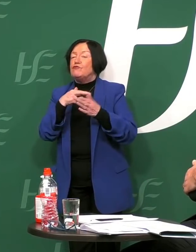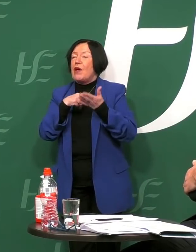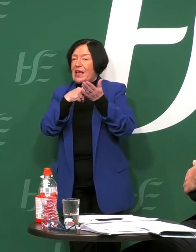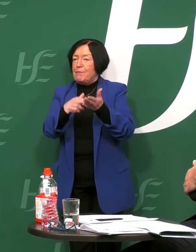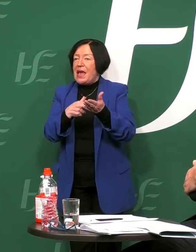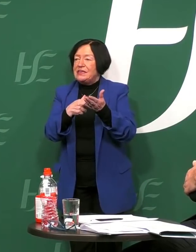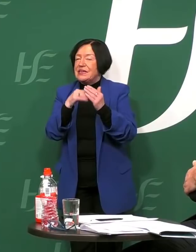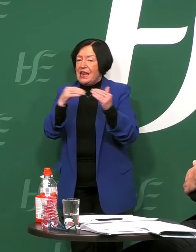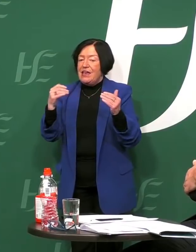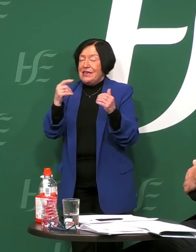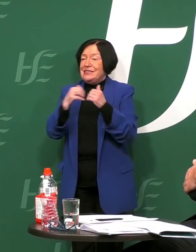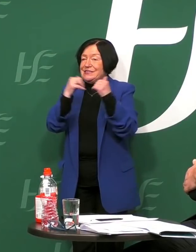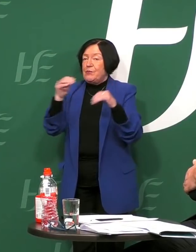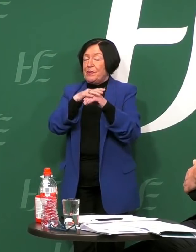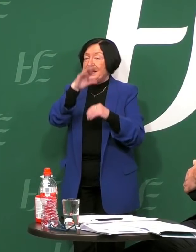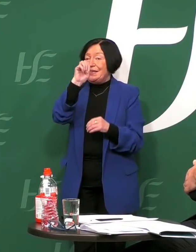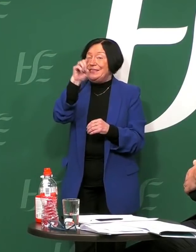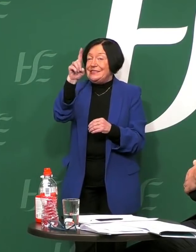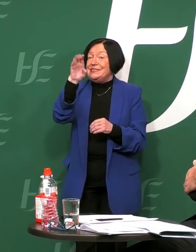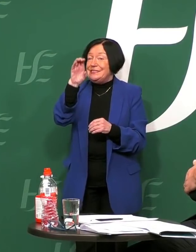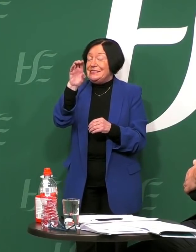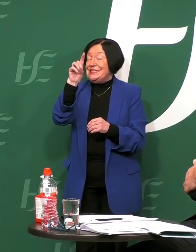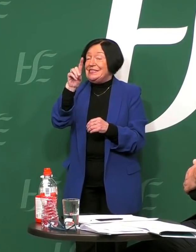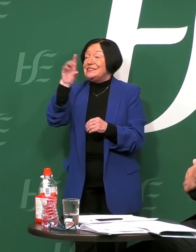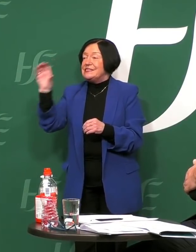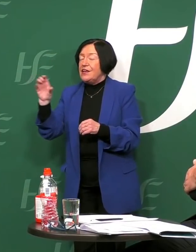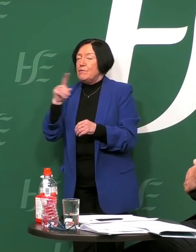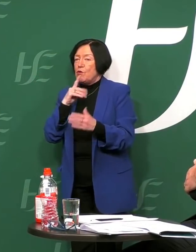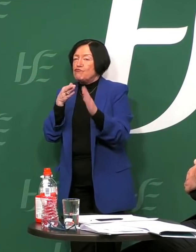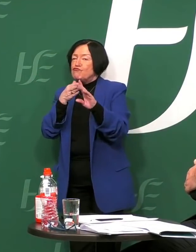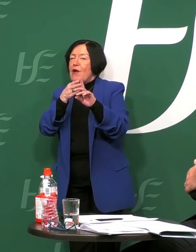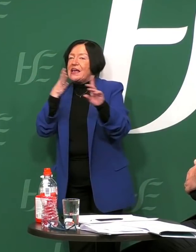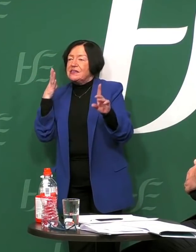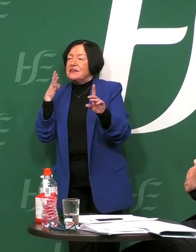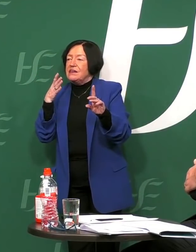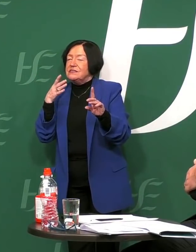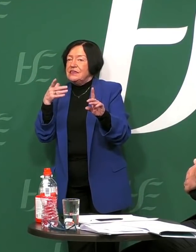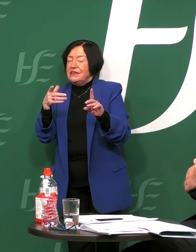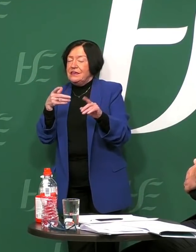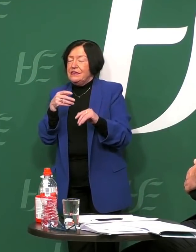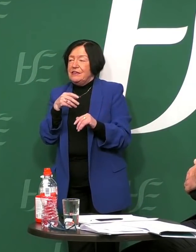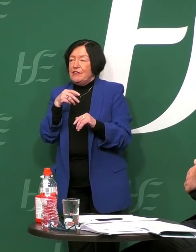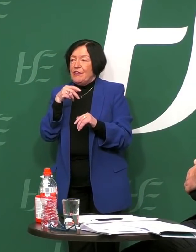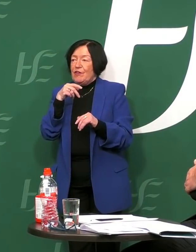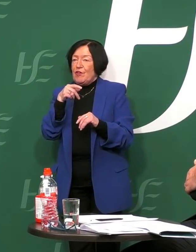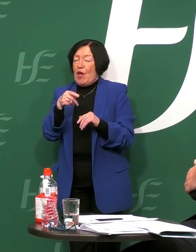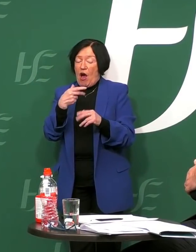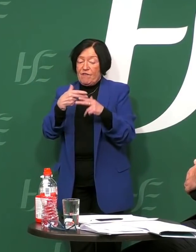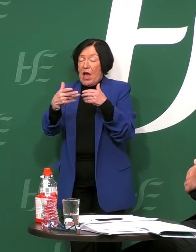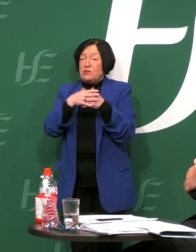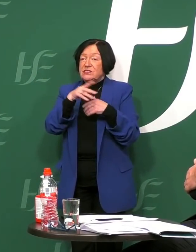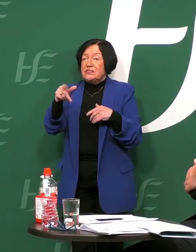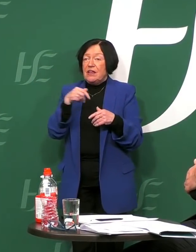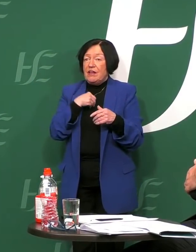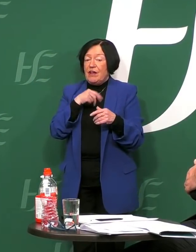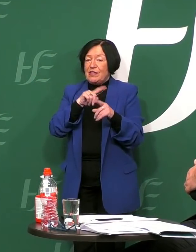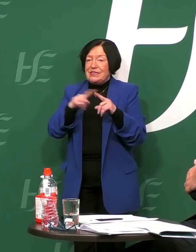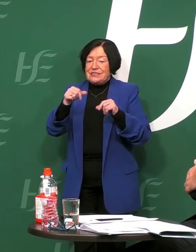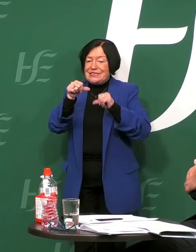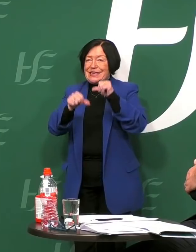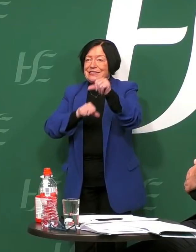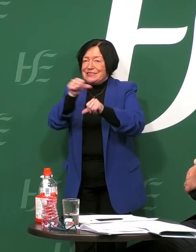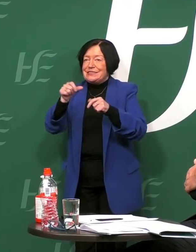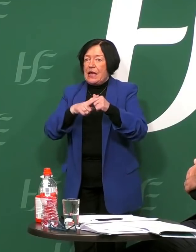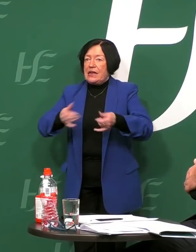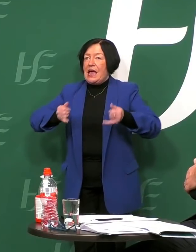level as set by the ECDC, but recognising that we need to have a comfort zone of whole genomic sequencing